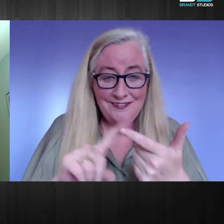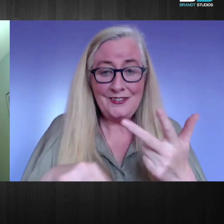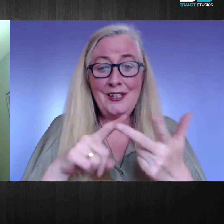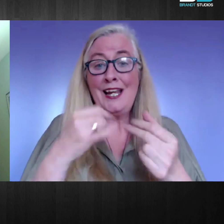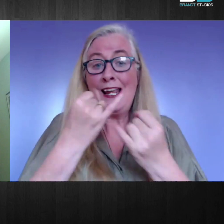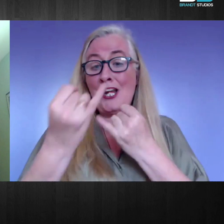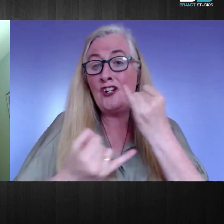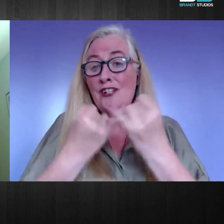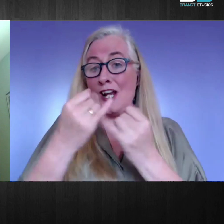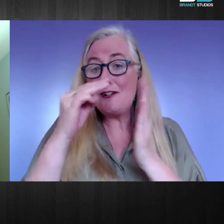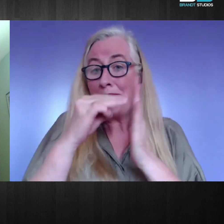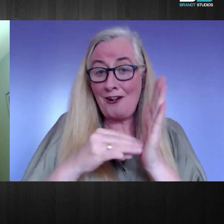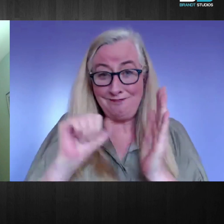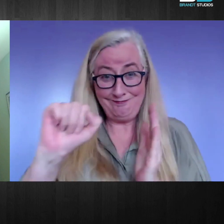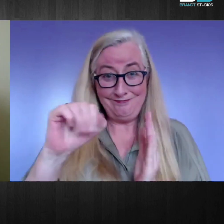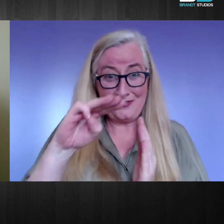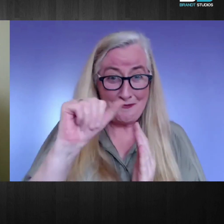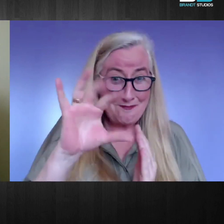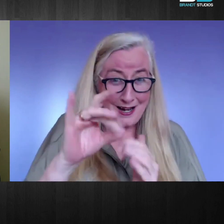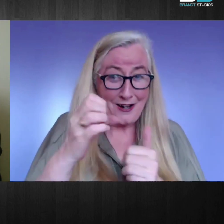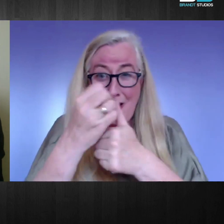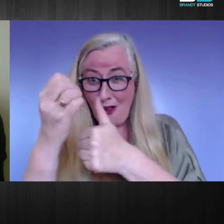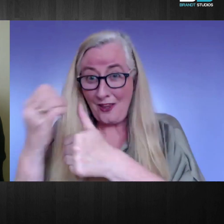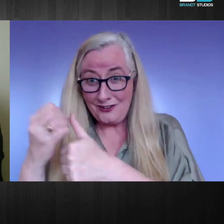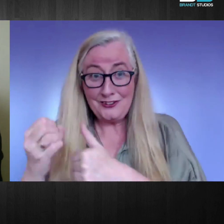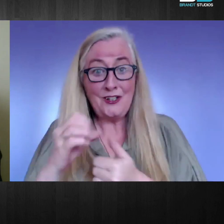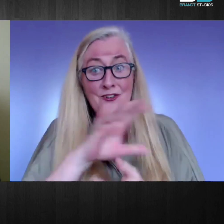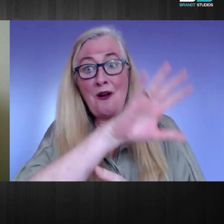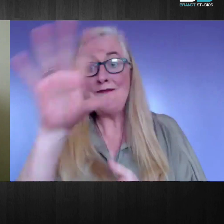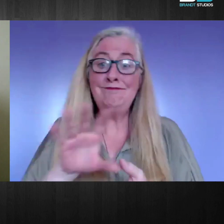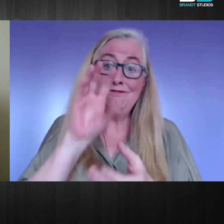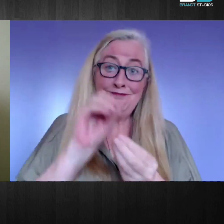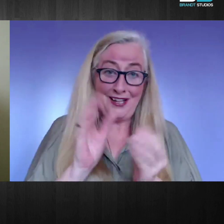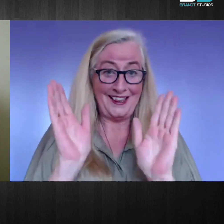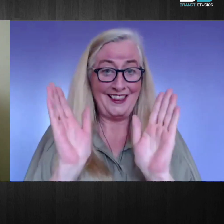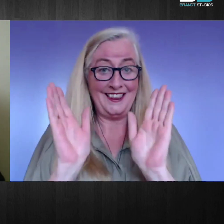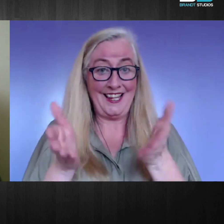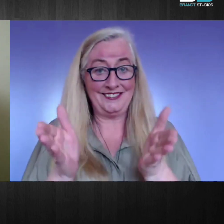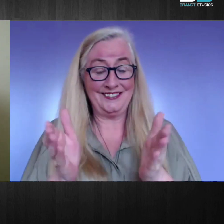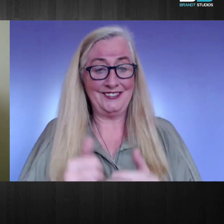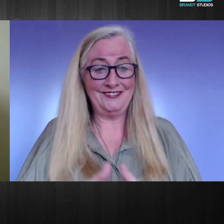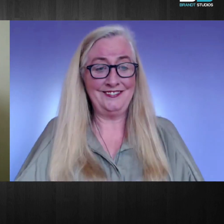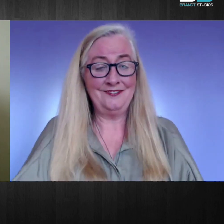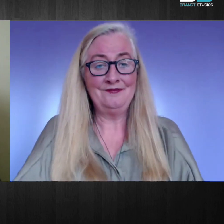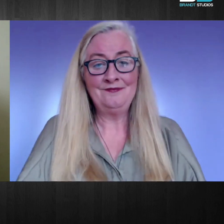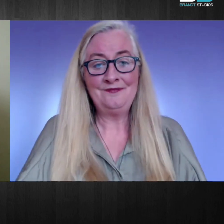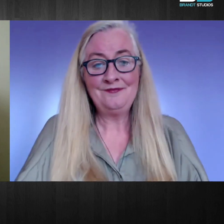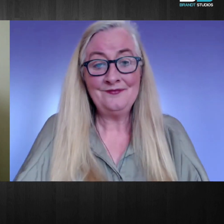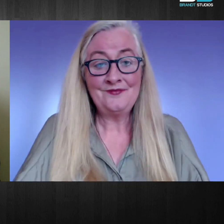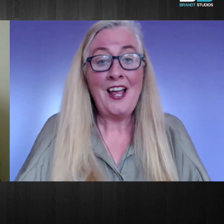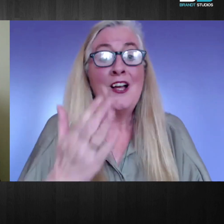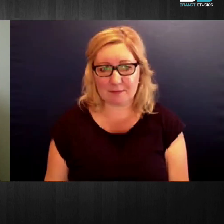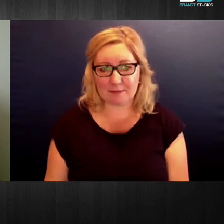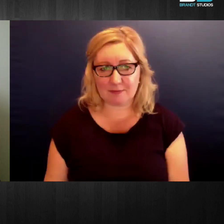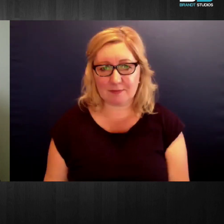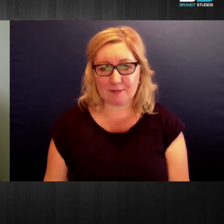So that's it. That's great. Thanks so much, Bernadine. It's absolutely brilliant work